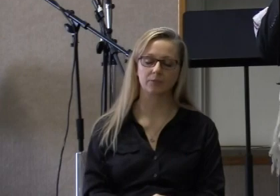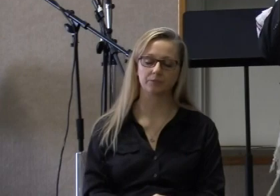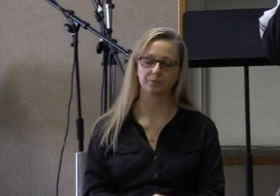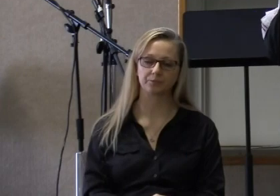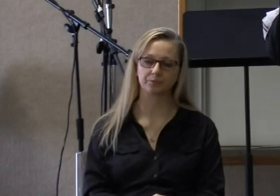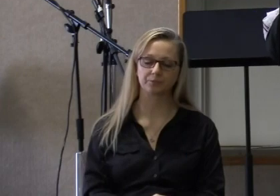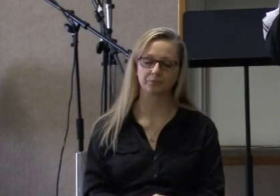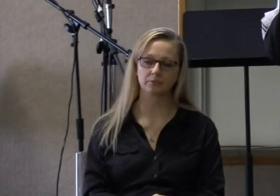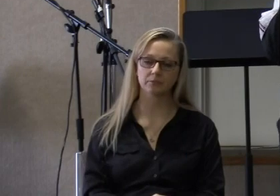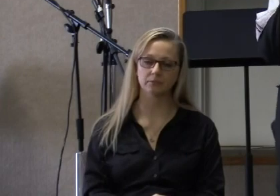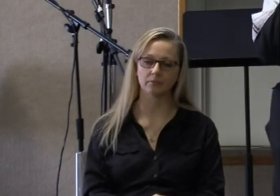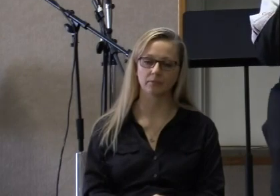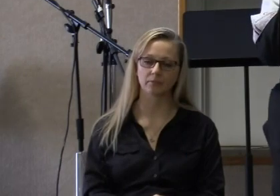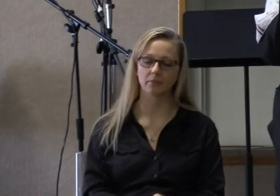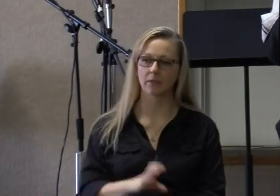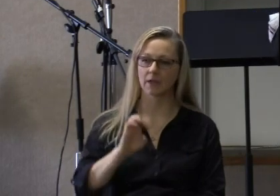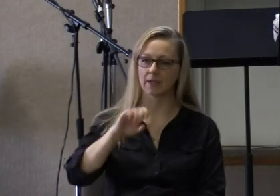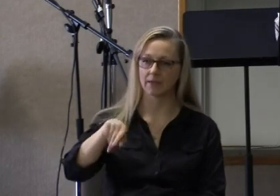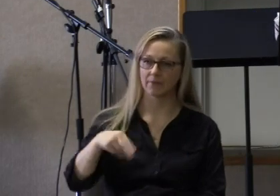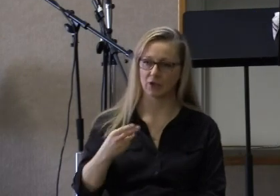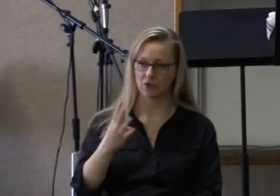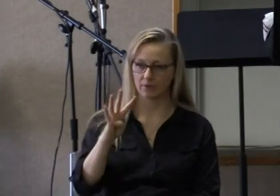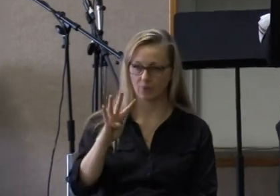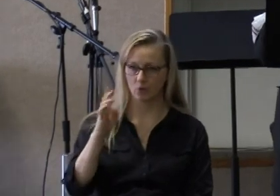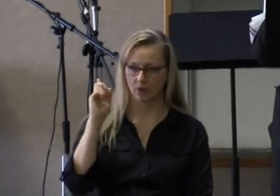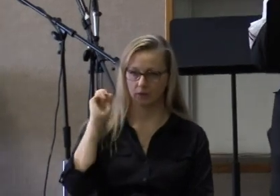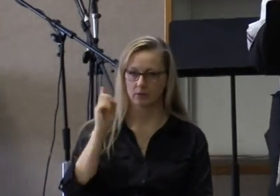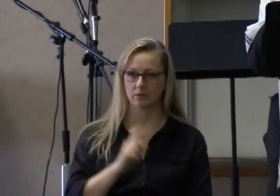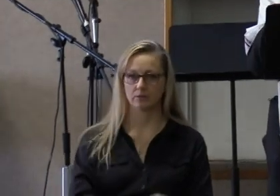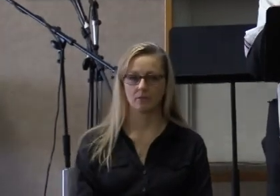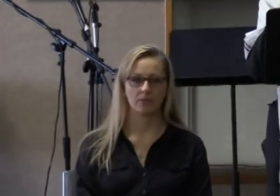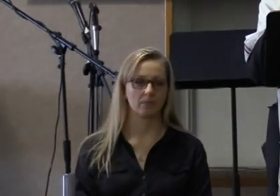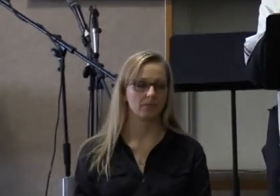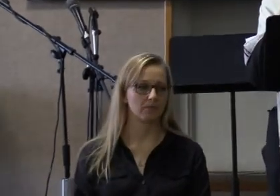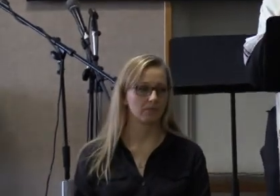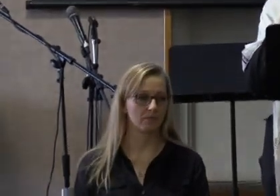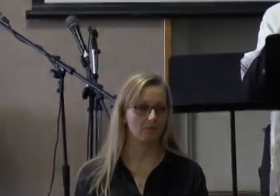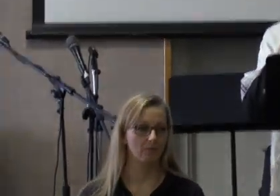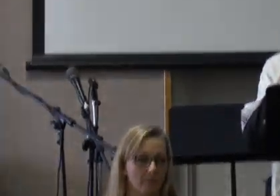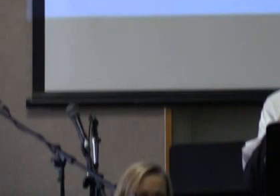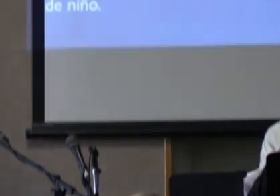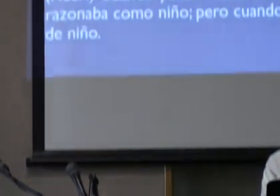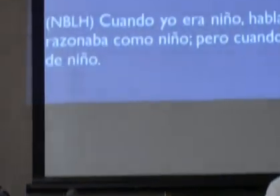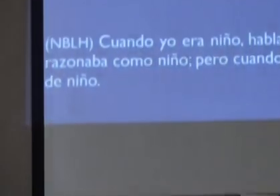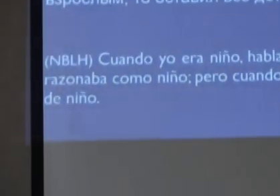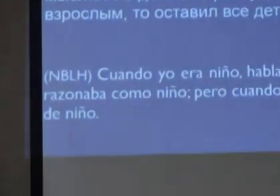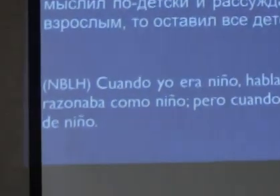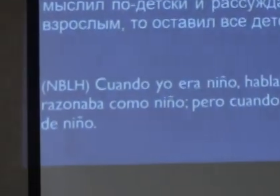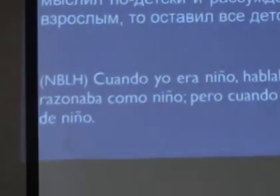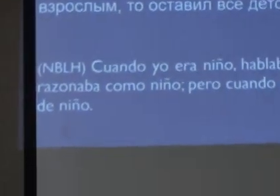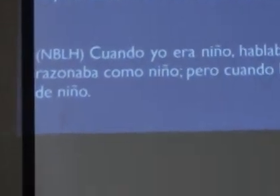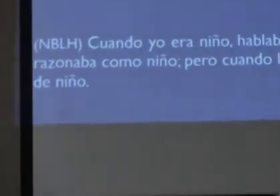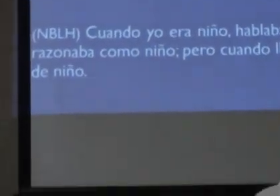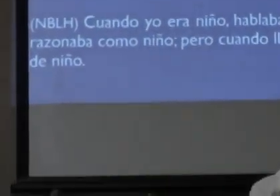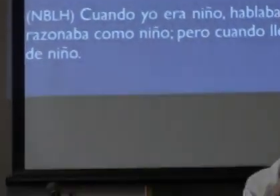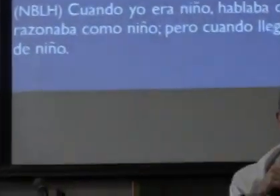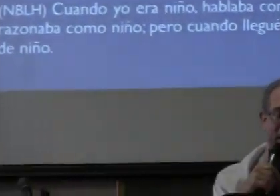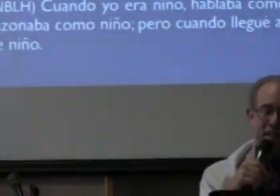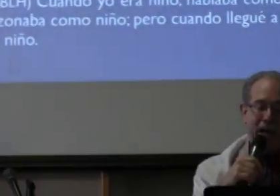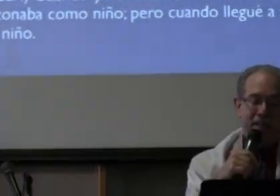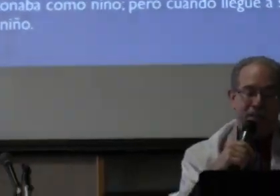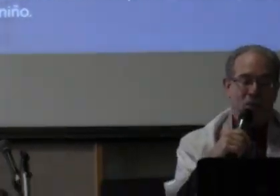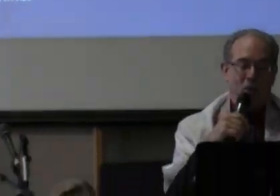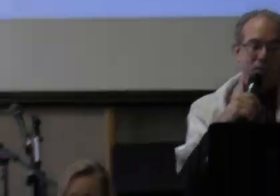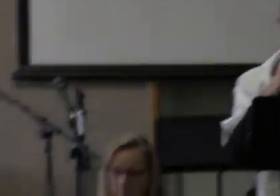to when he said in Ephesians 4, verses 22 to 24, "With respect to your former lifestyle, you are to